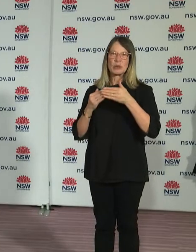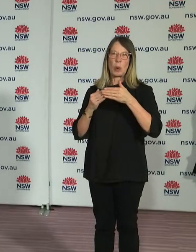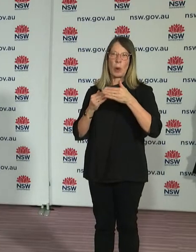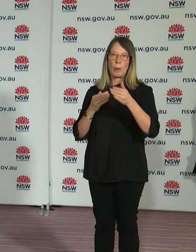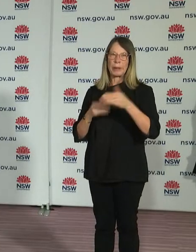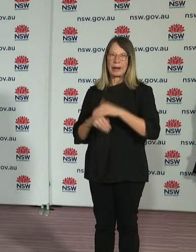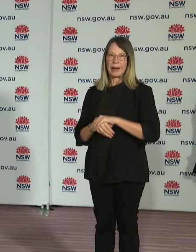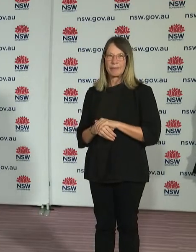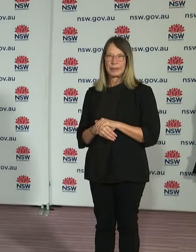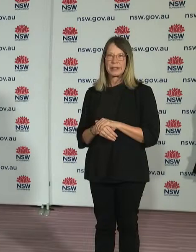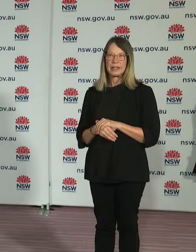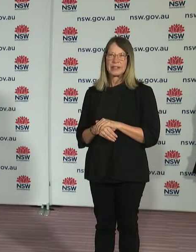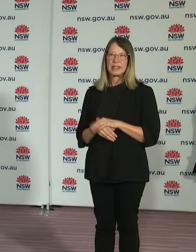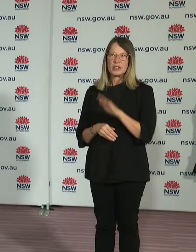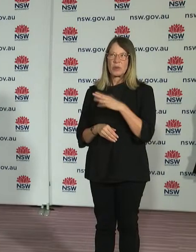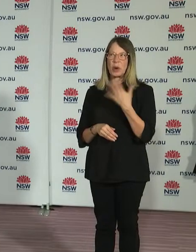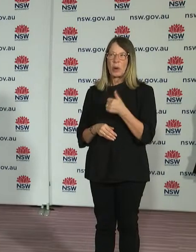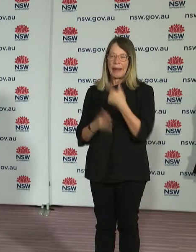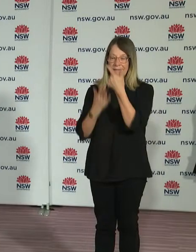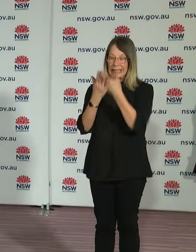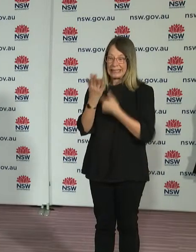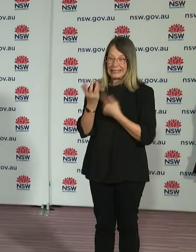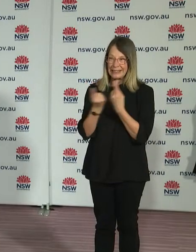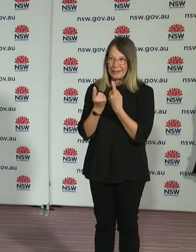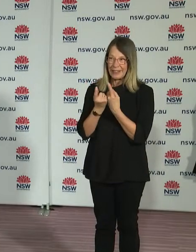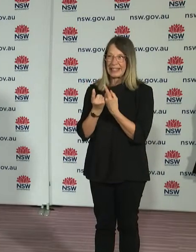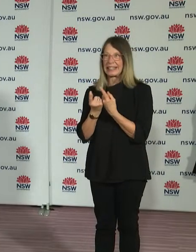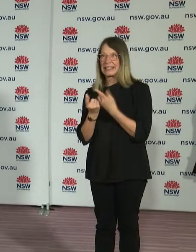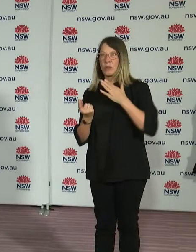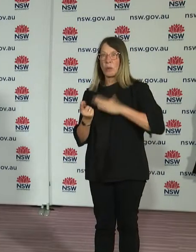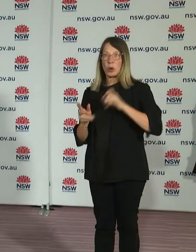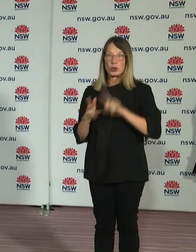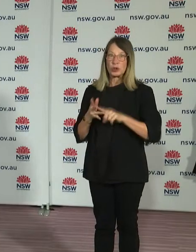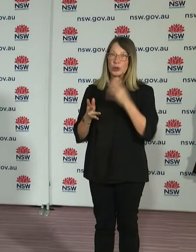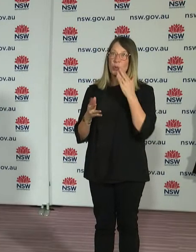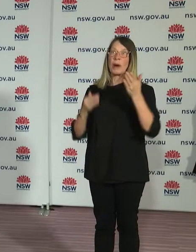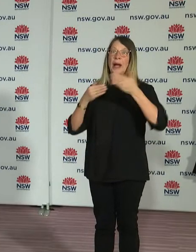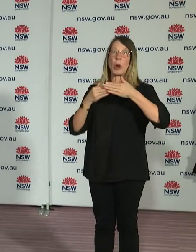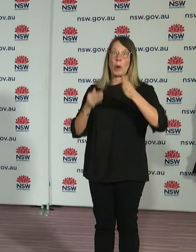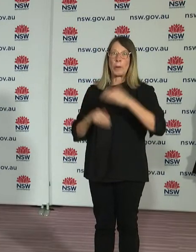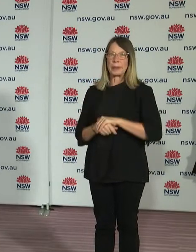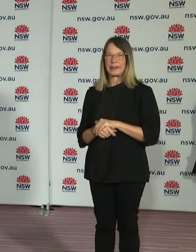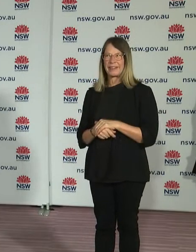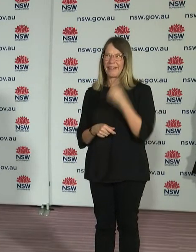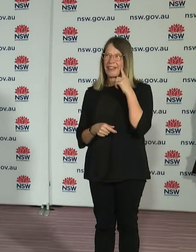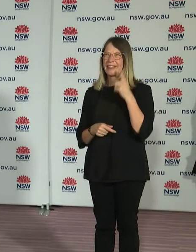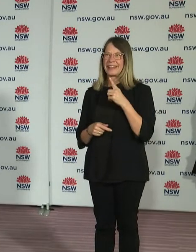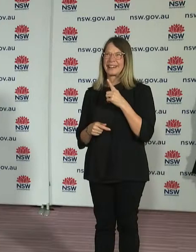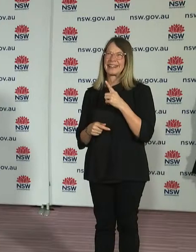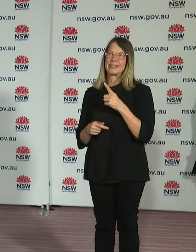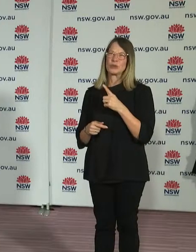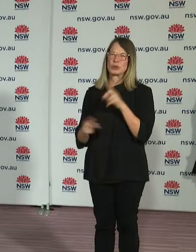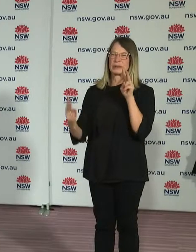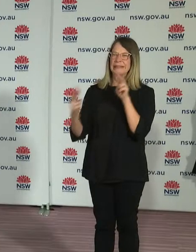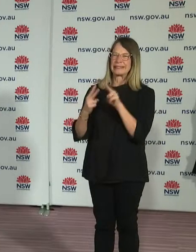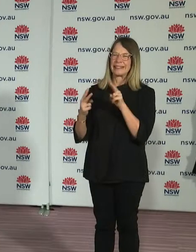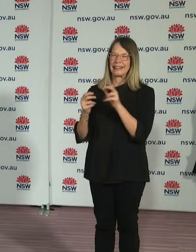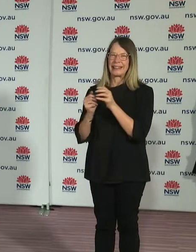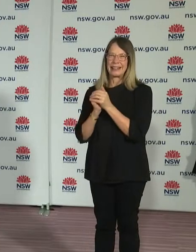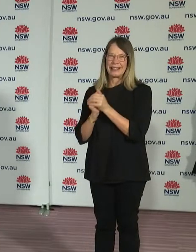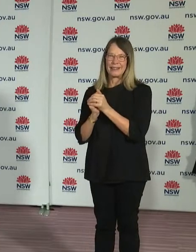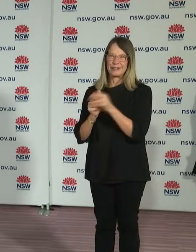of what we need to do in that week, especially reconnecting with our loved ones. I think the disconnection has been the biggest challenge for all of us, and